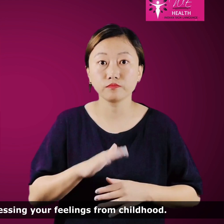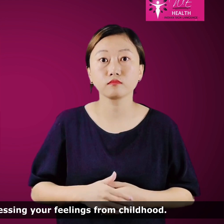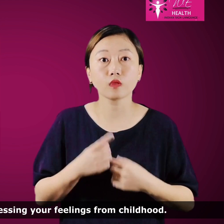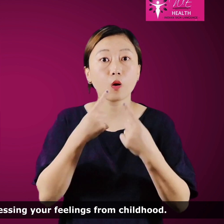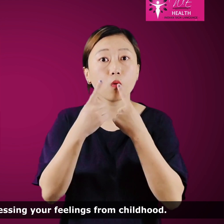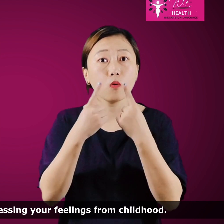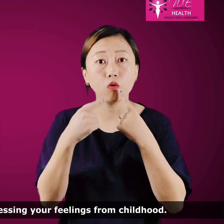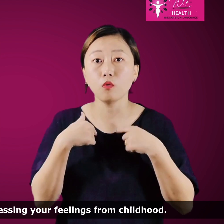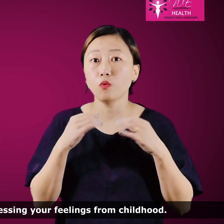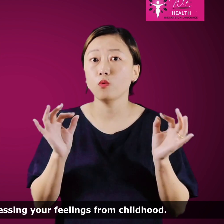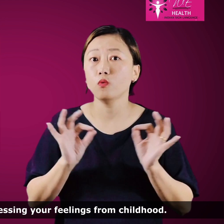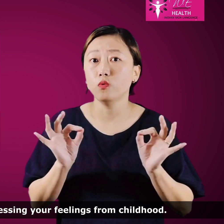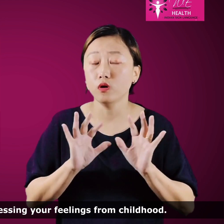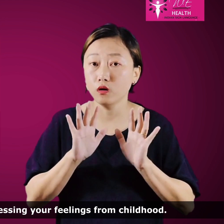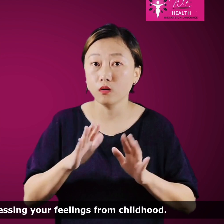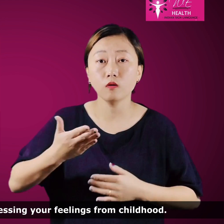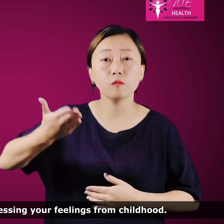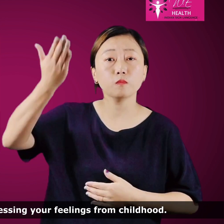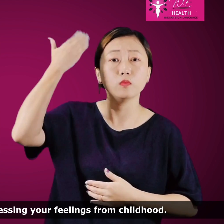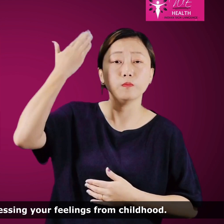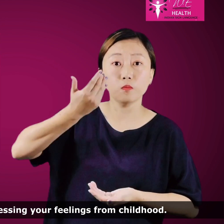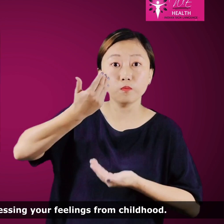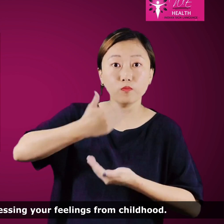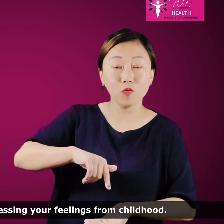It is also because of suppressing your feelings from childhood